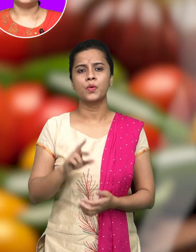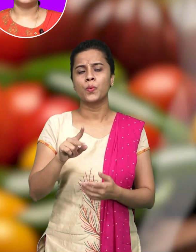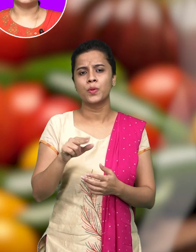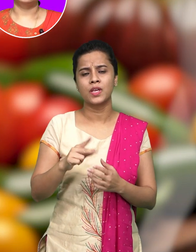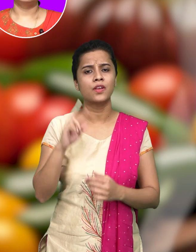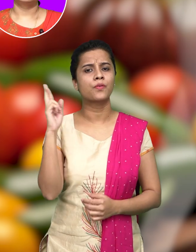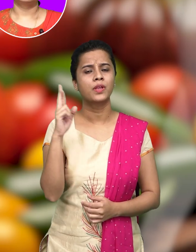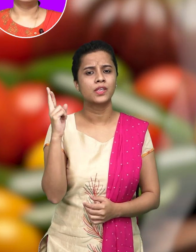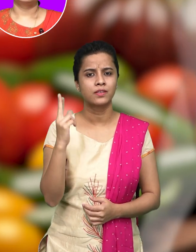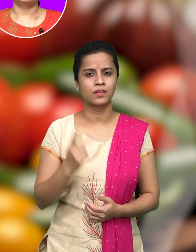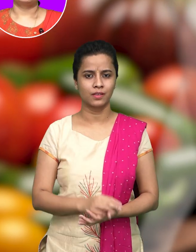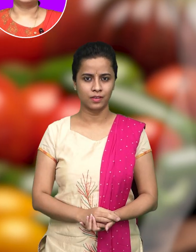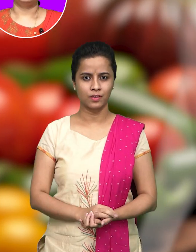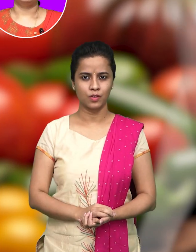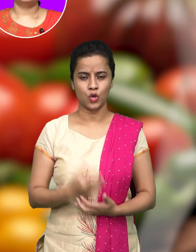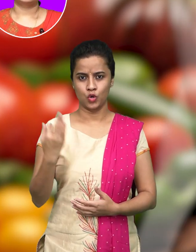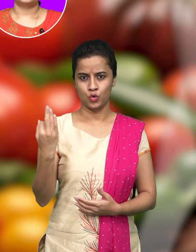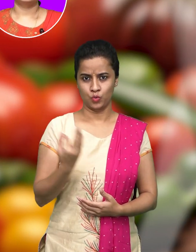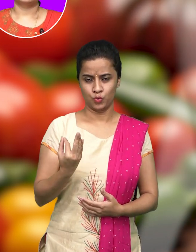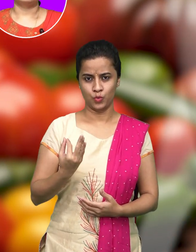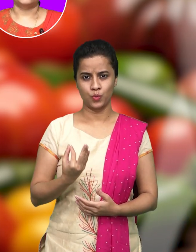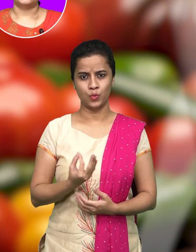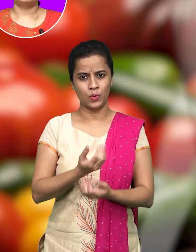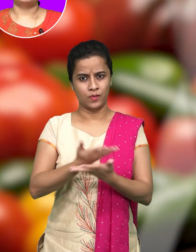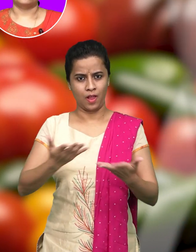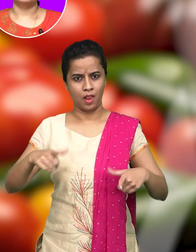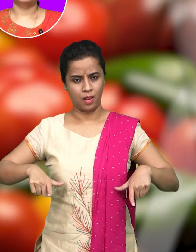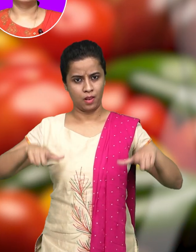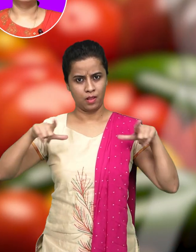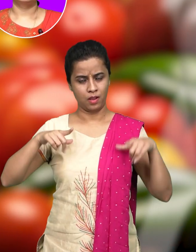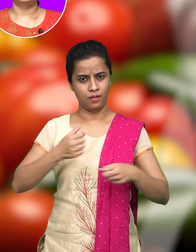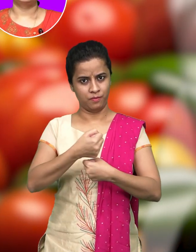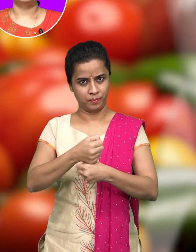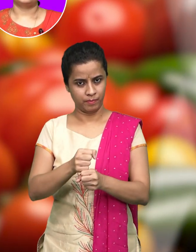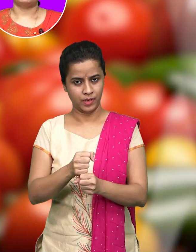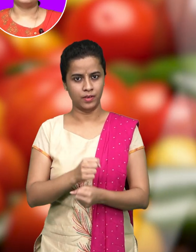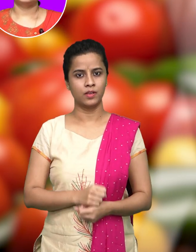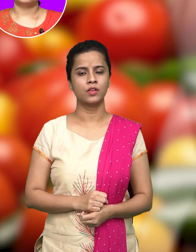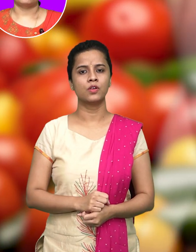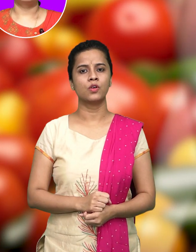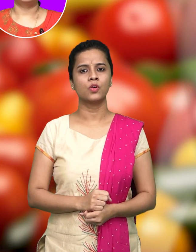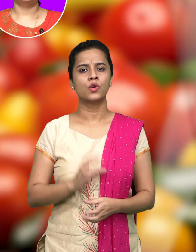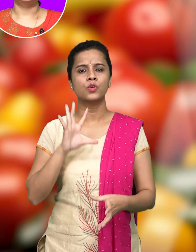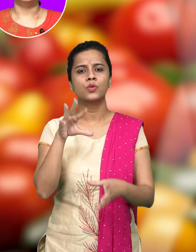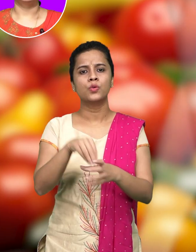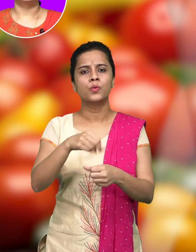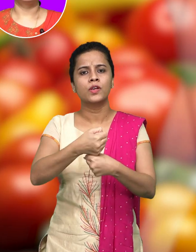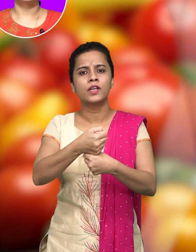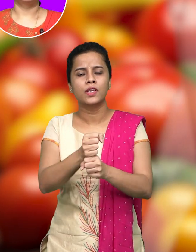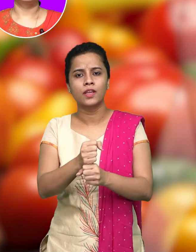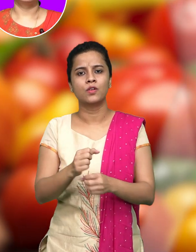a reason for newer kinds of life forms to emerge on Earth.